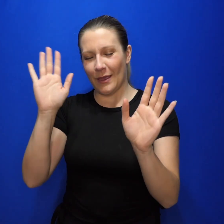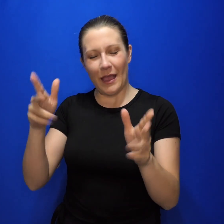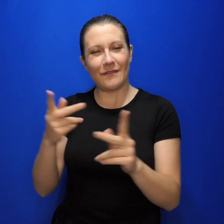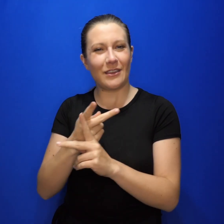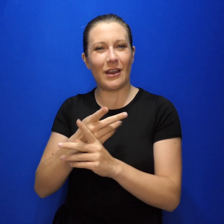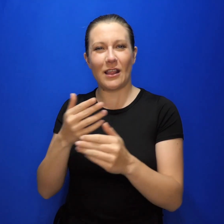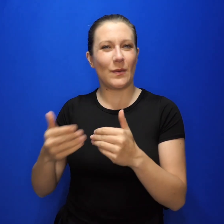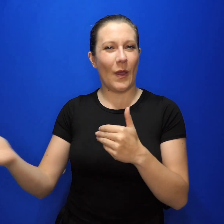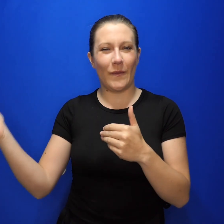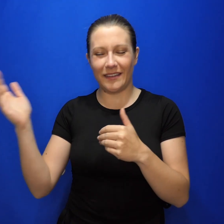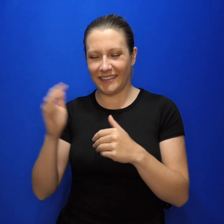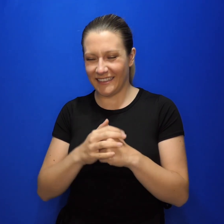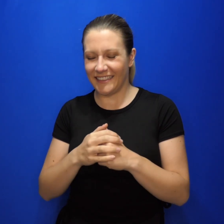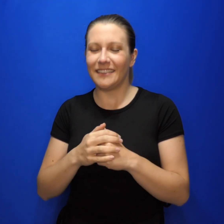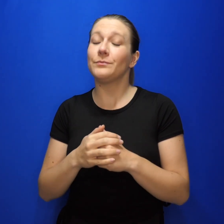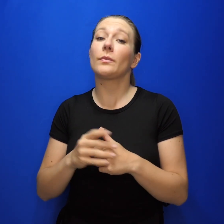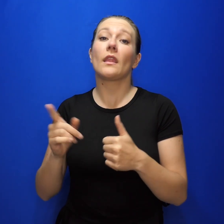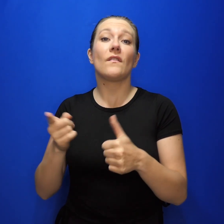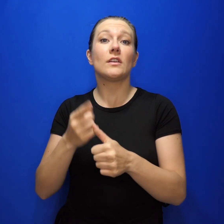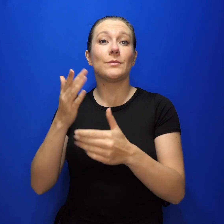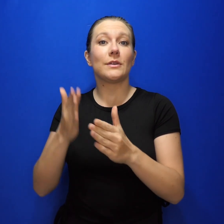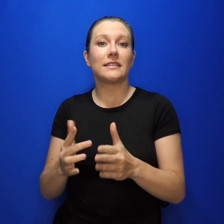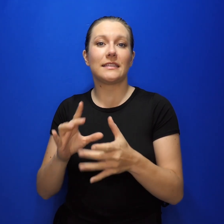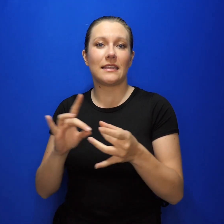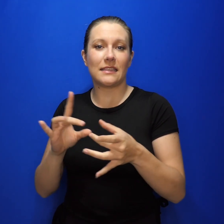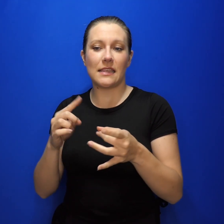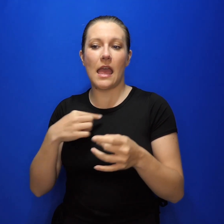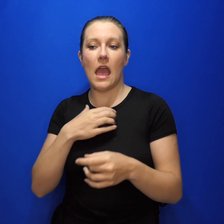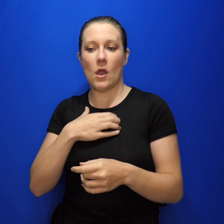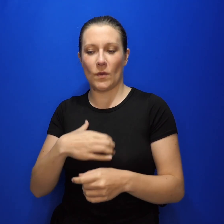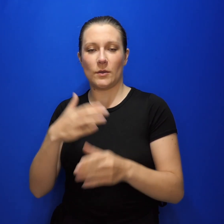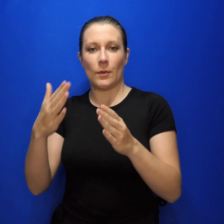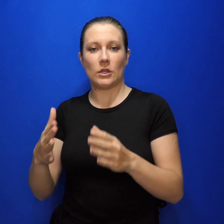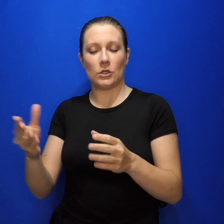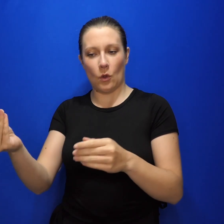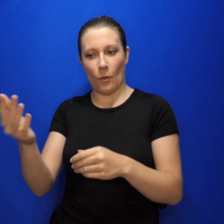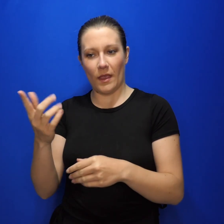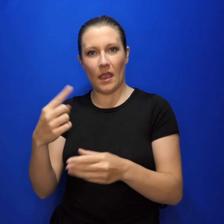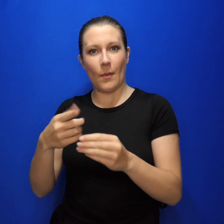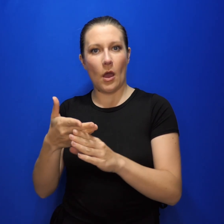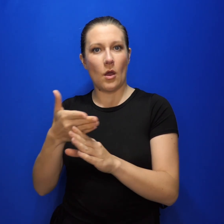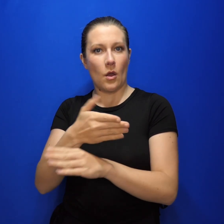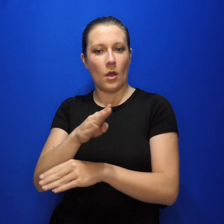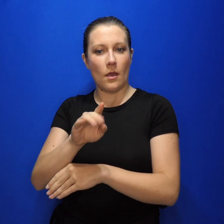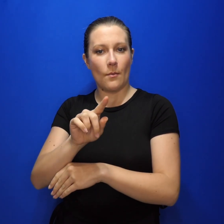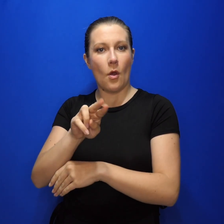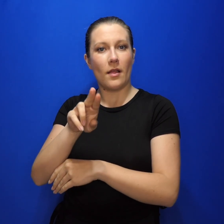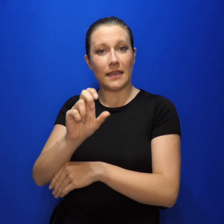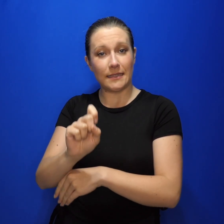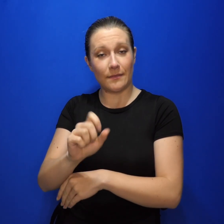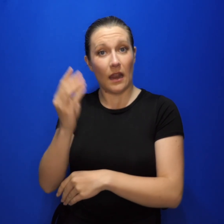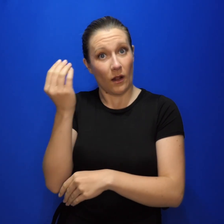go. So the first person just says, I wish we had been told about pre-bolusing. And I'll have to tell you,